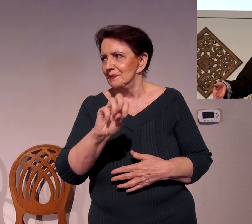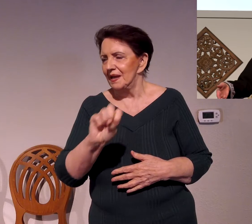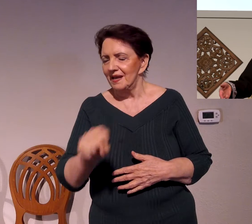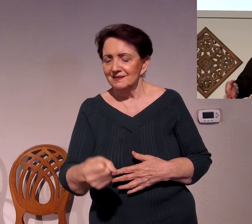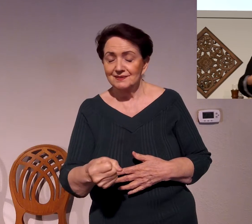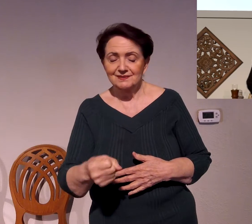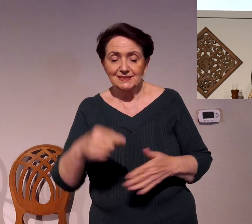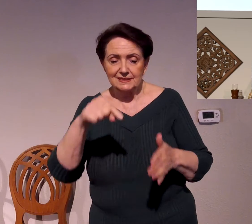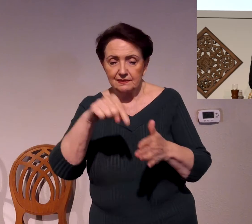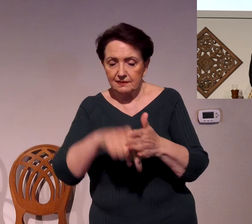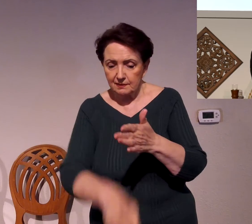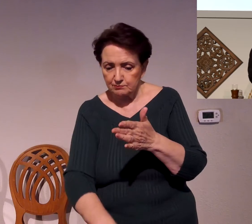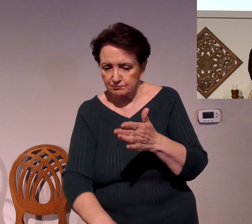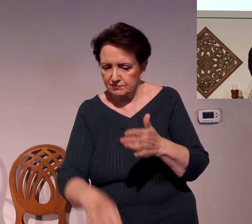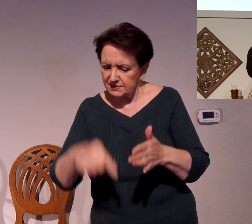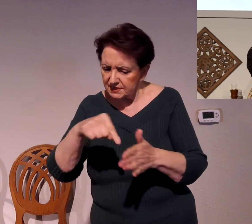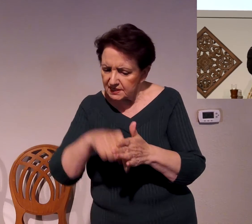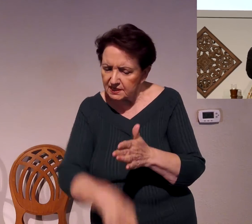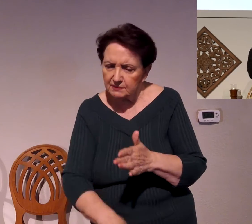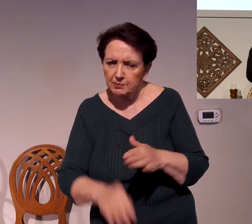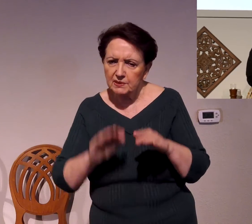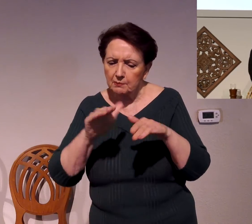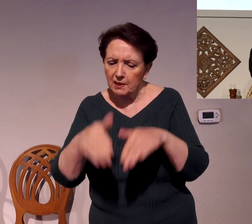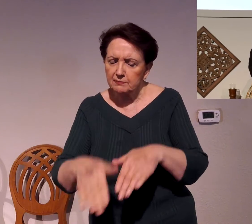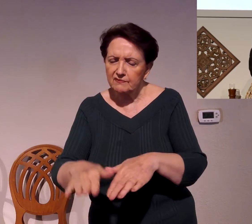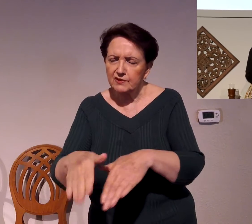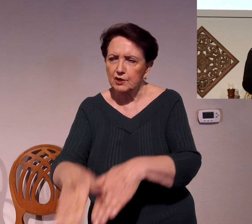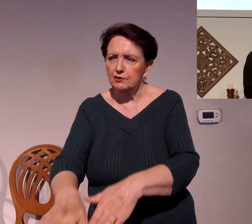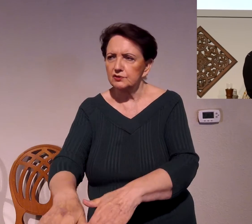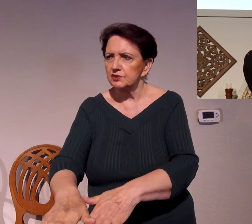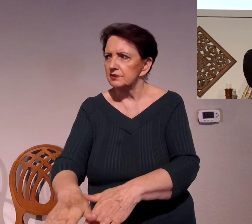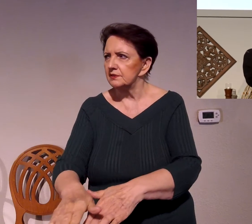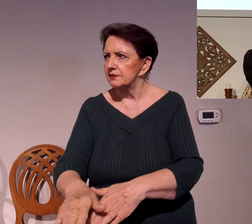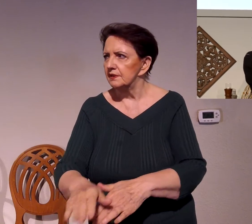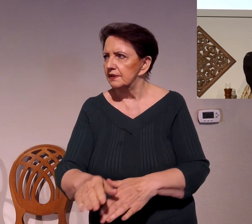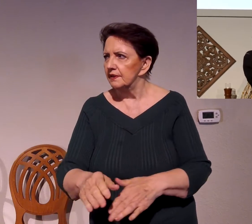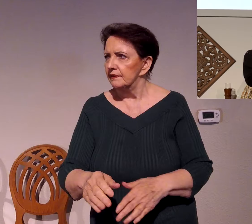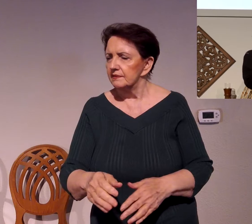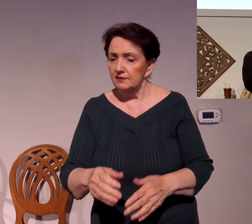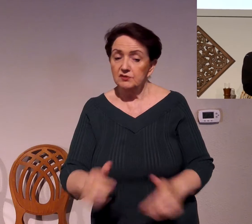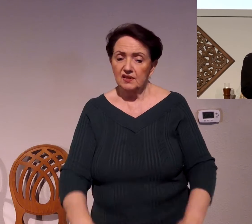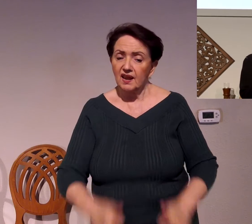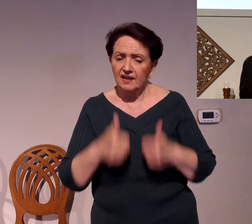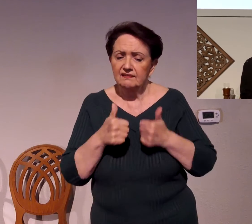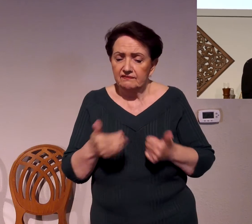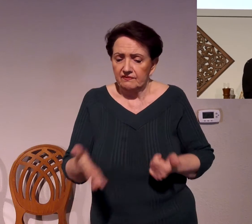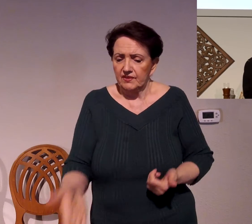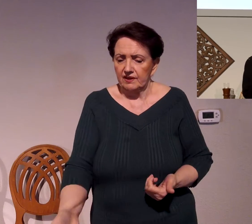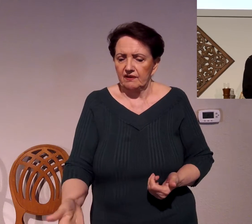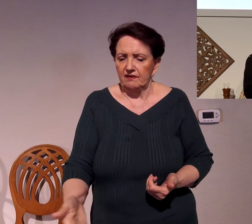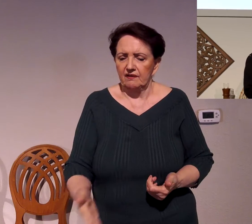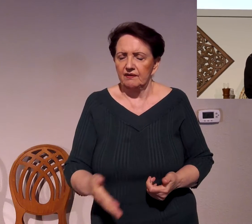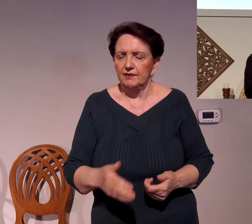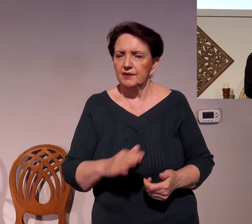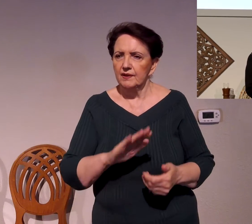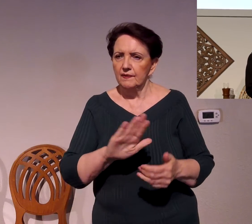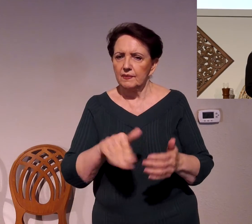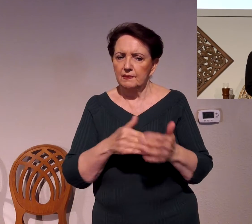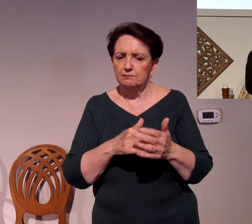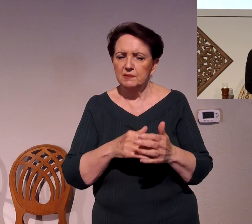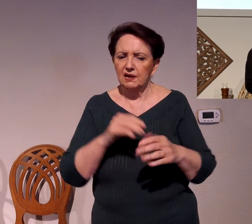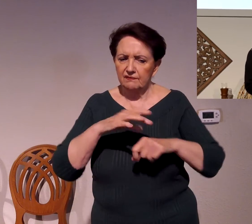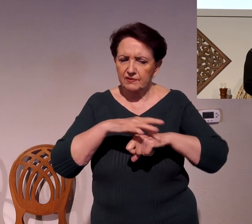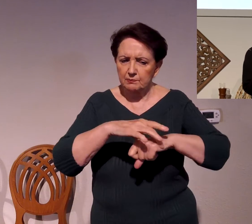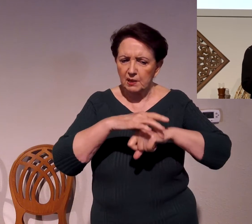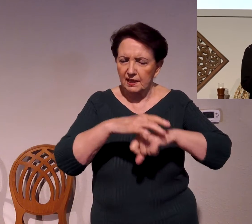right? In the vents, the sulfur vents that are coming out from the magma of the middle of the planet, the heart of